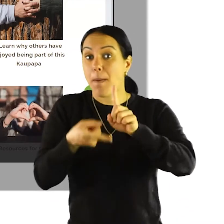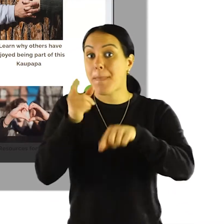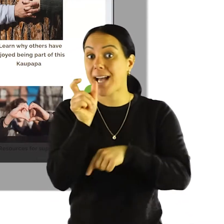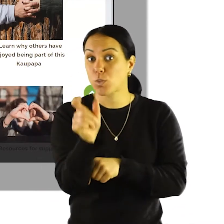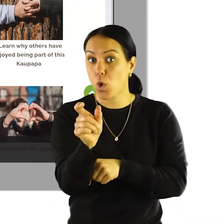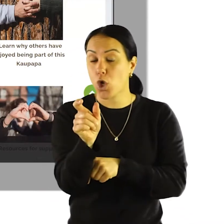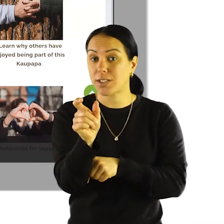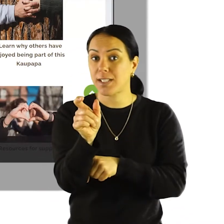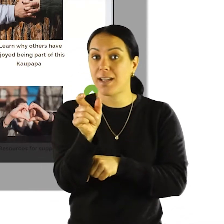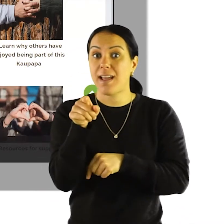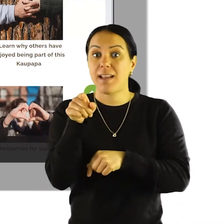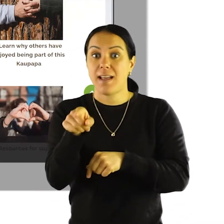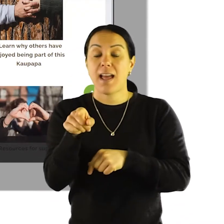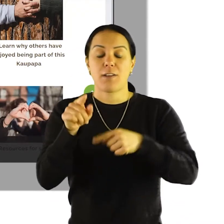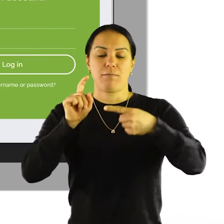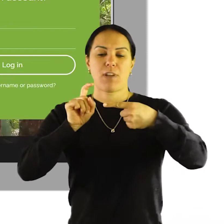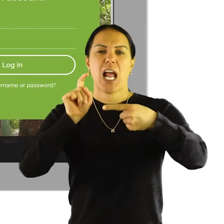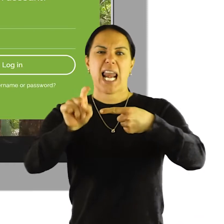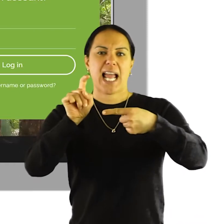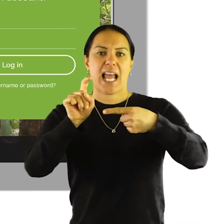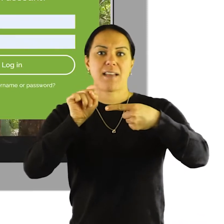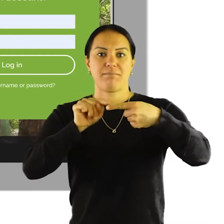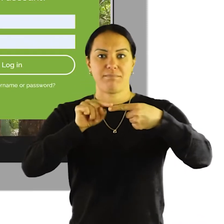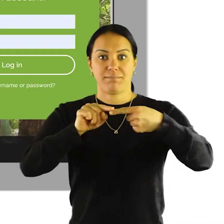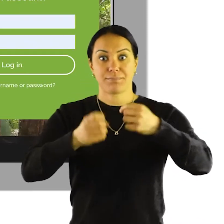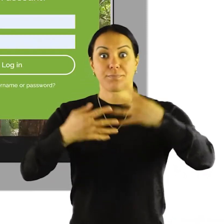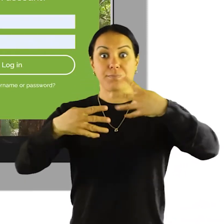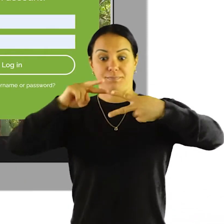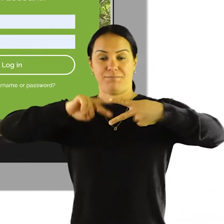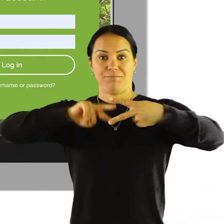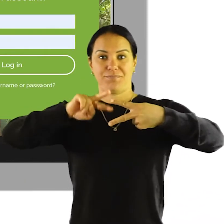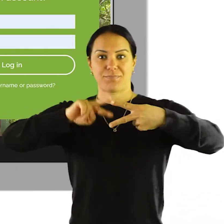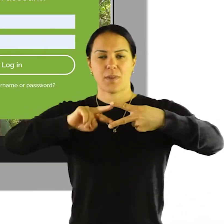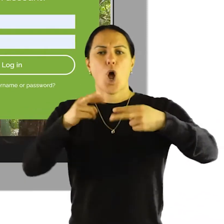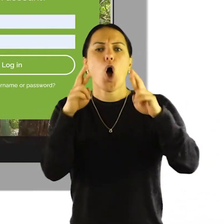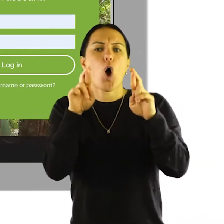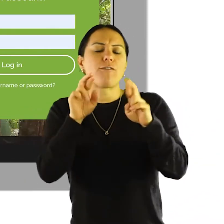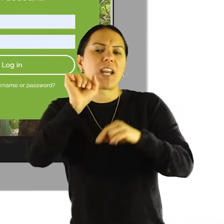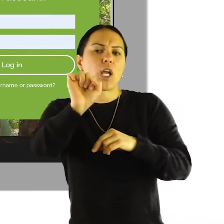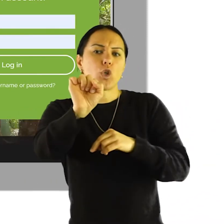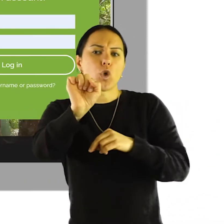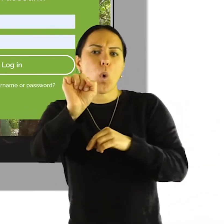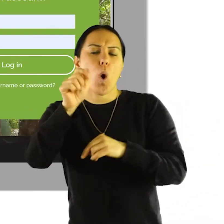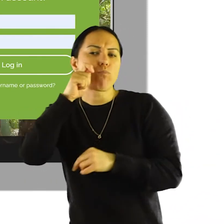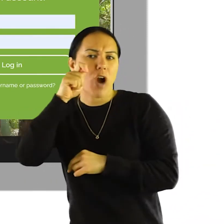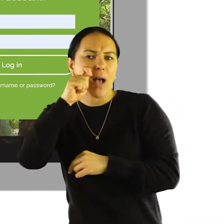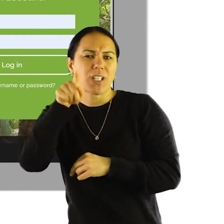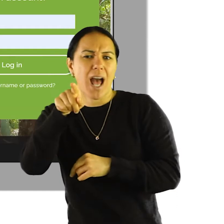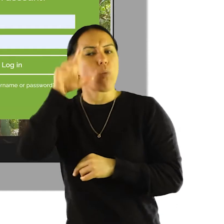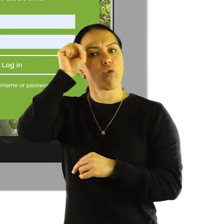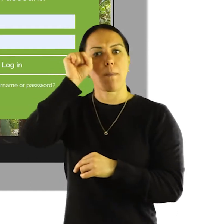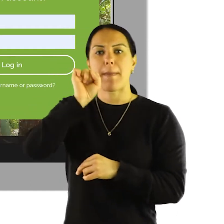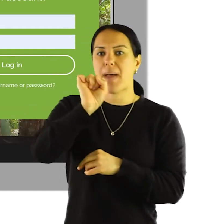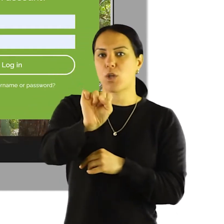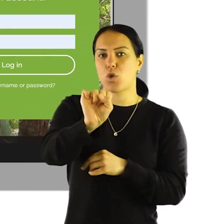password. This is the button you click on to go to that page. Hopefully your browser will remember your login and password if you've